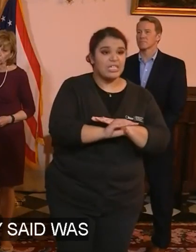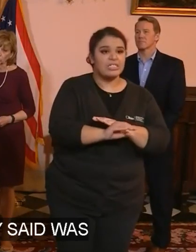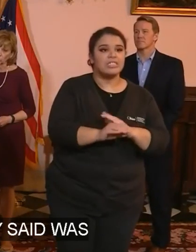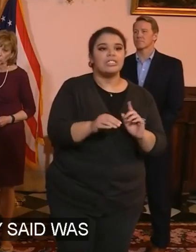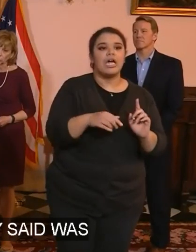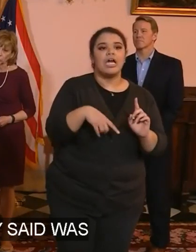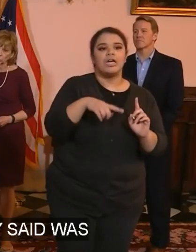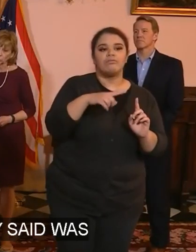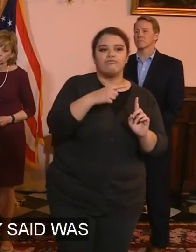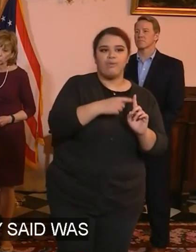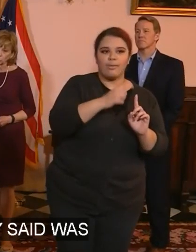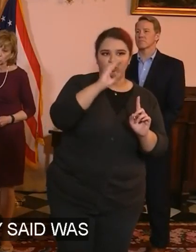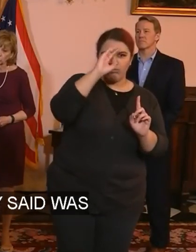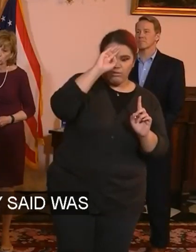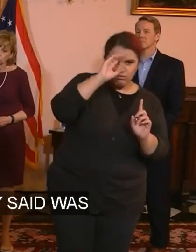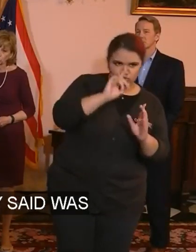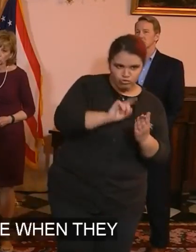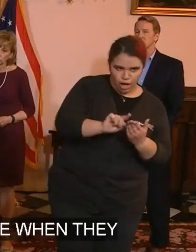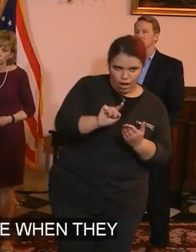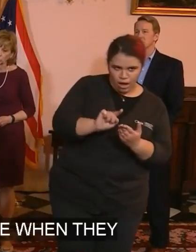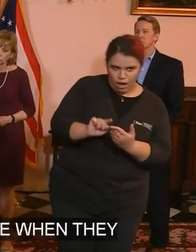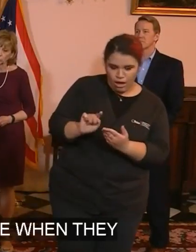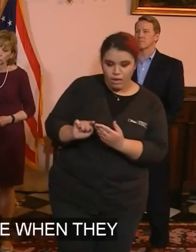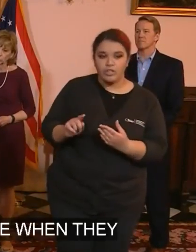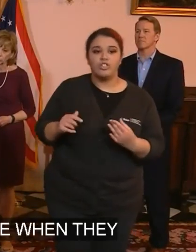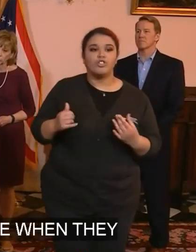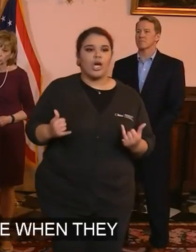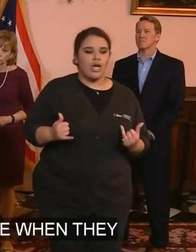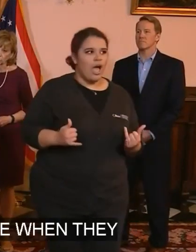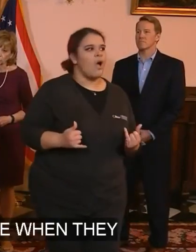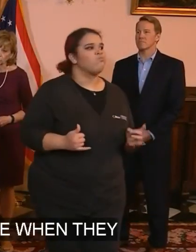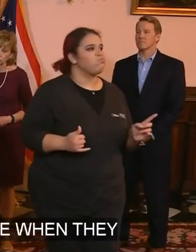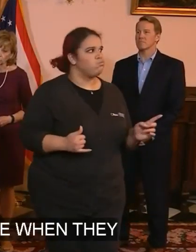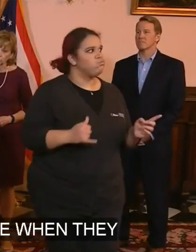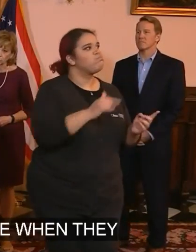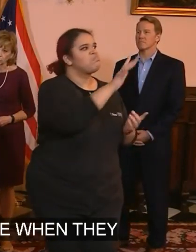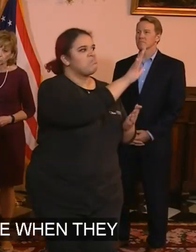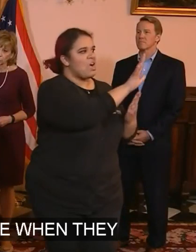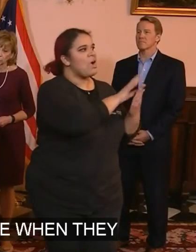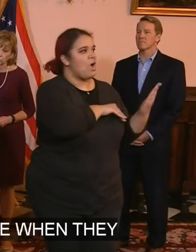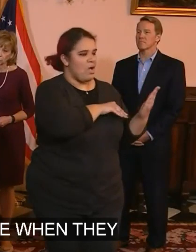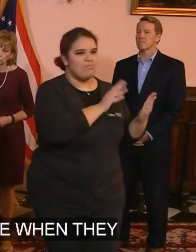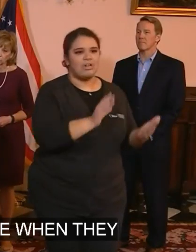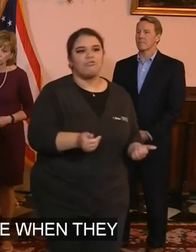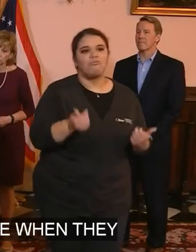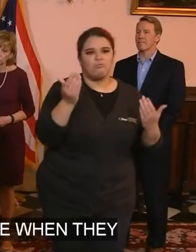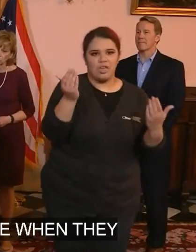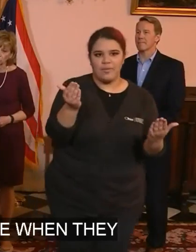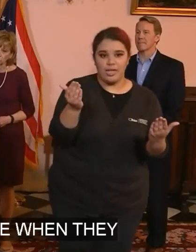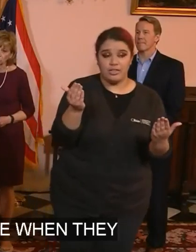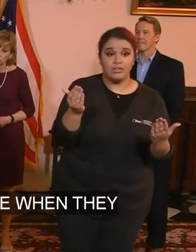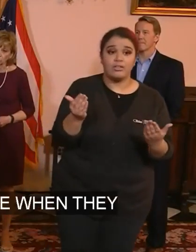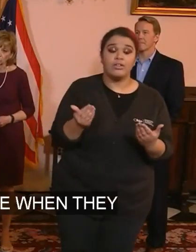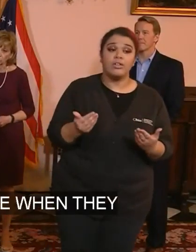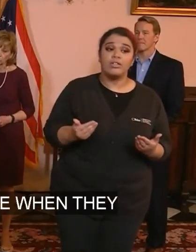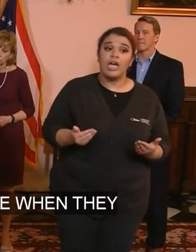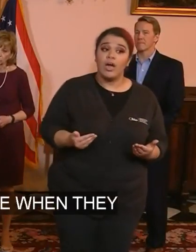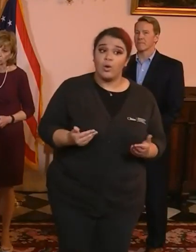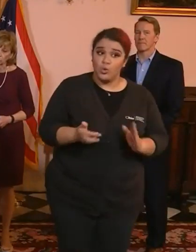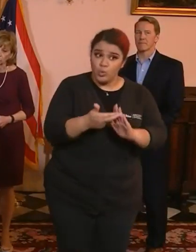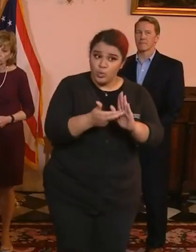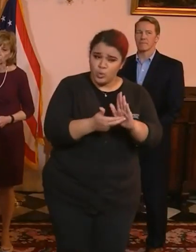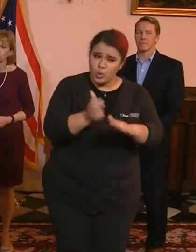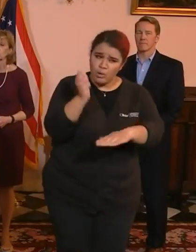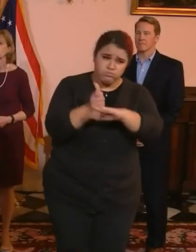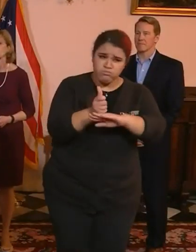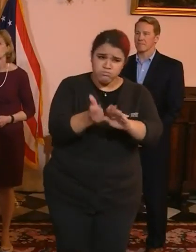So, what we are recommending is that companies do that. Look, we're not going to issue a rule. We're not